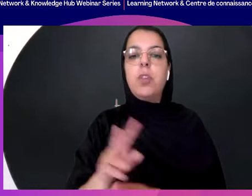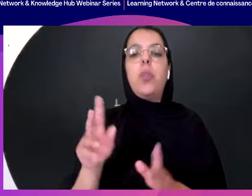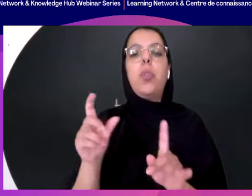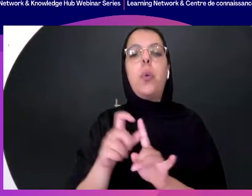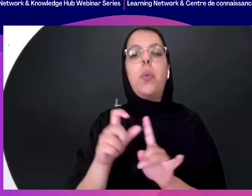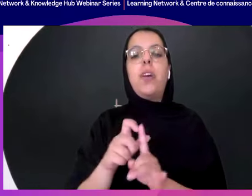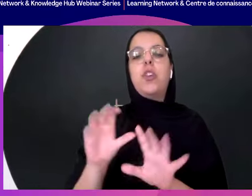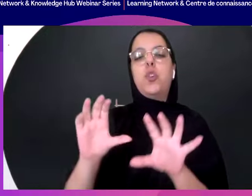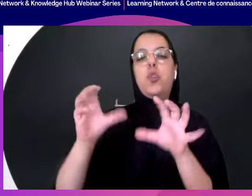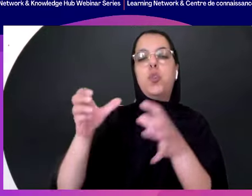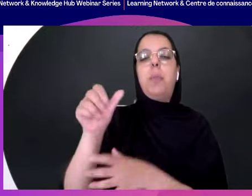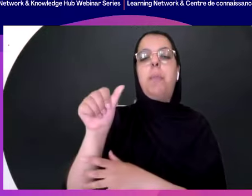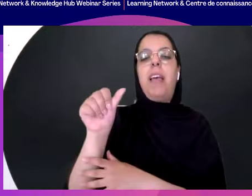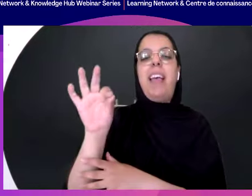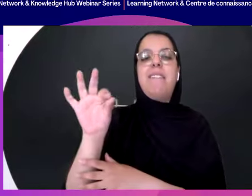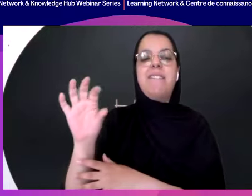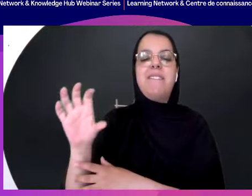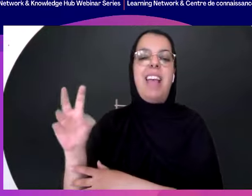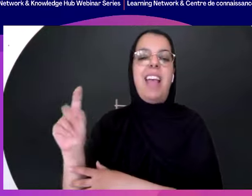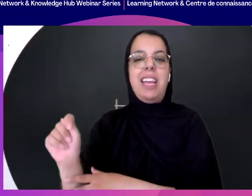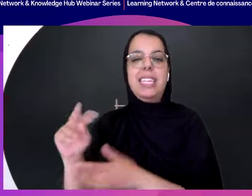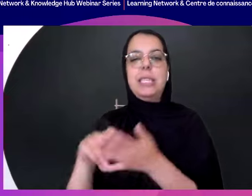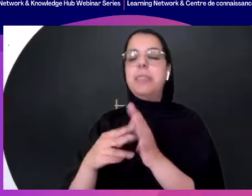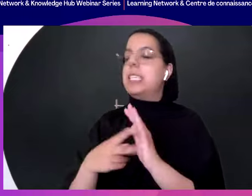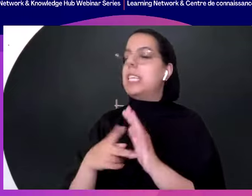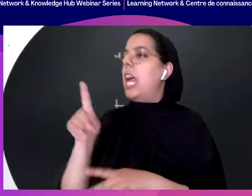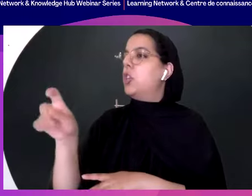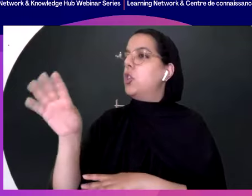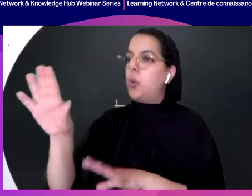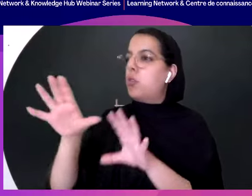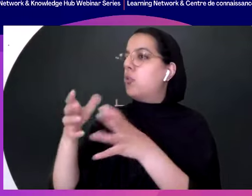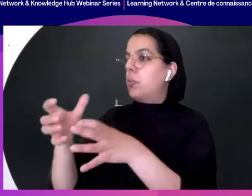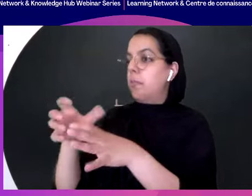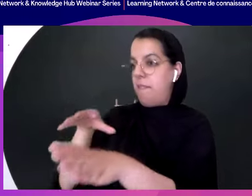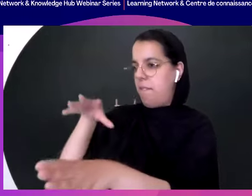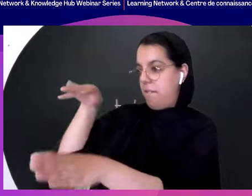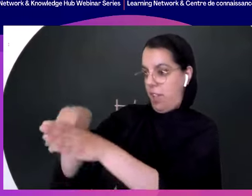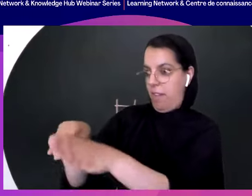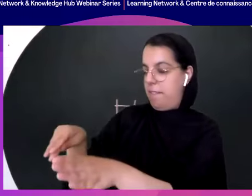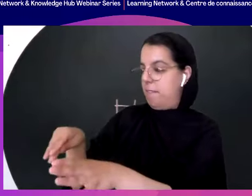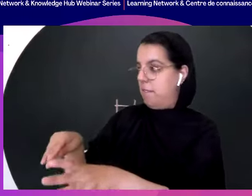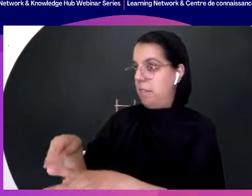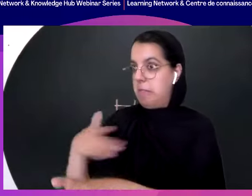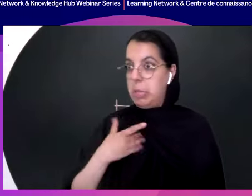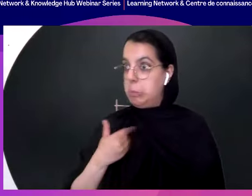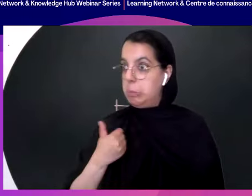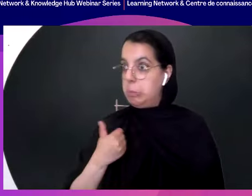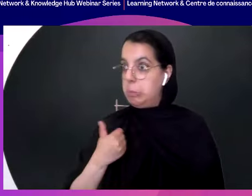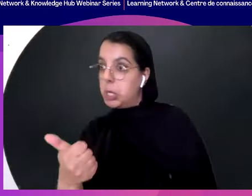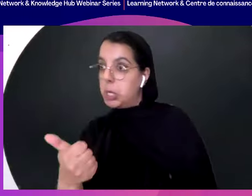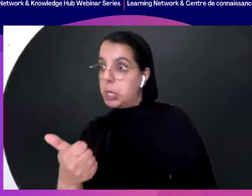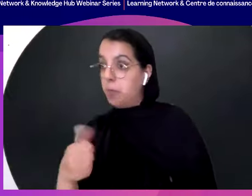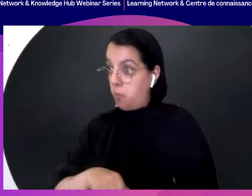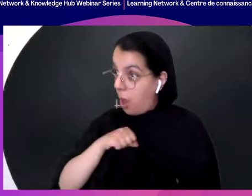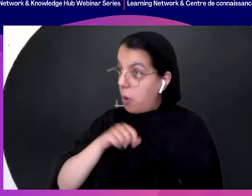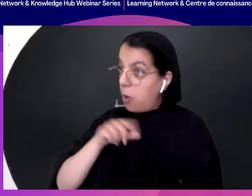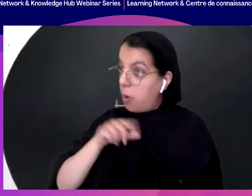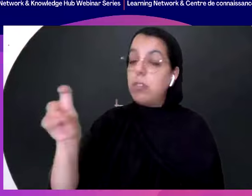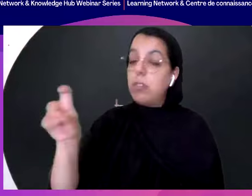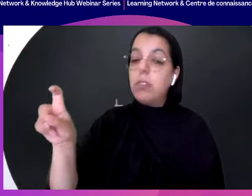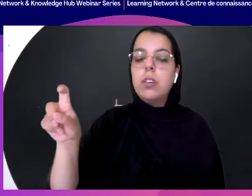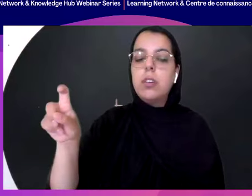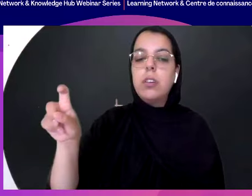how good do you feel about being a member of your group? Does it make you feel good? Are you proud of it? And we